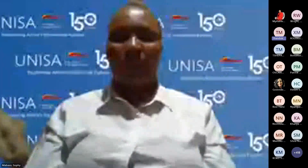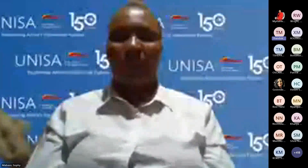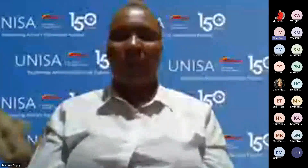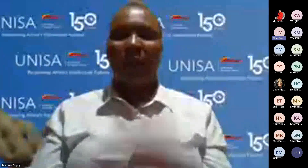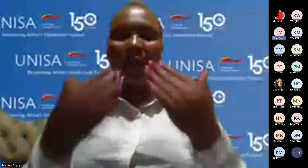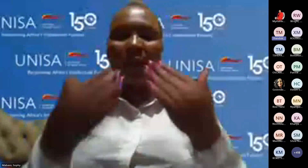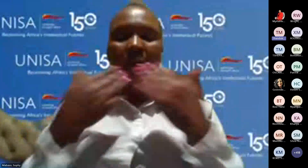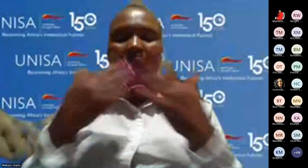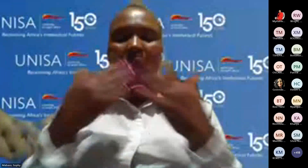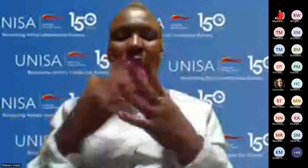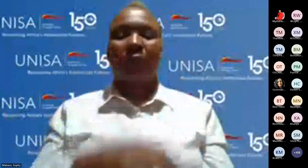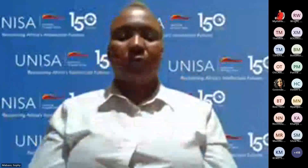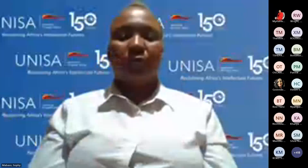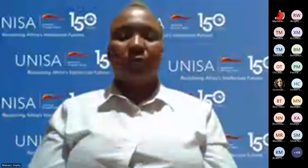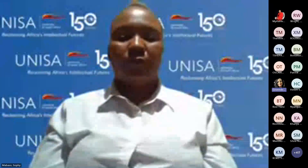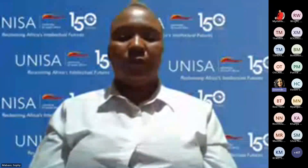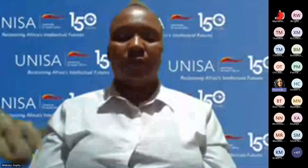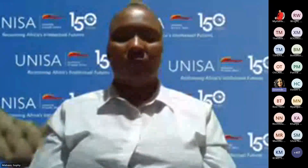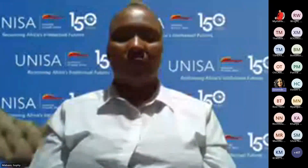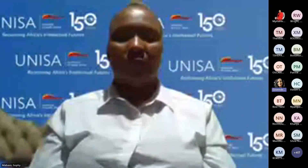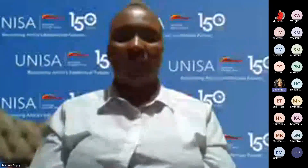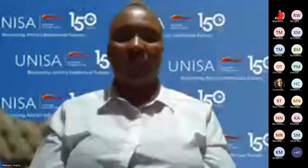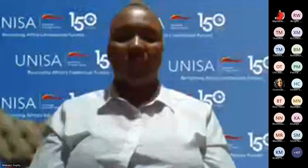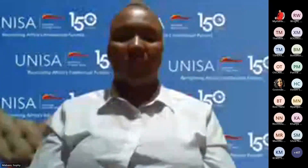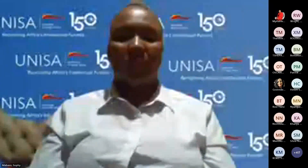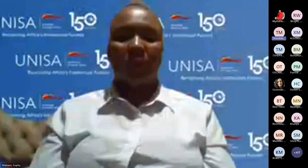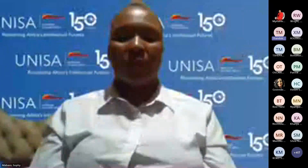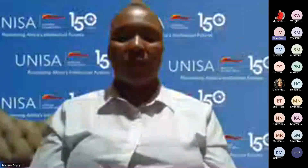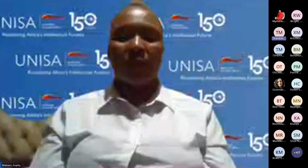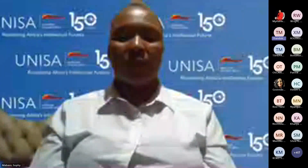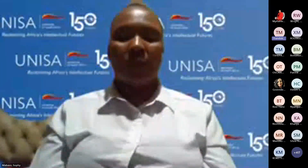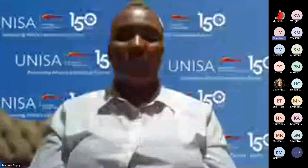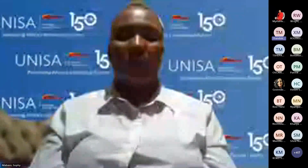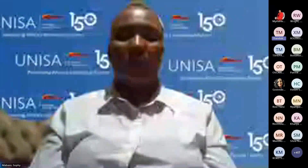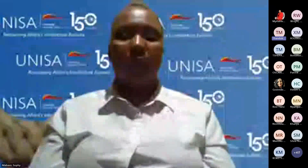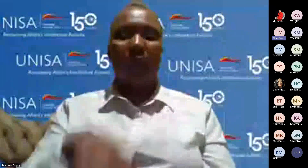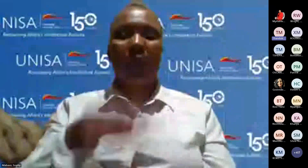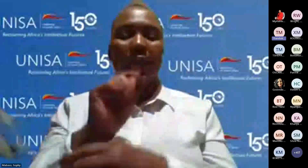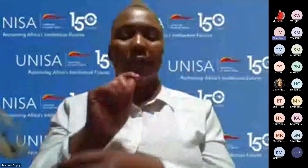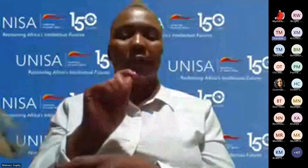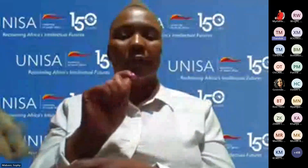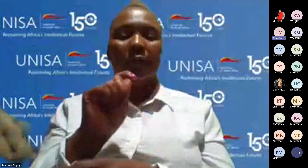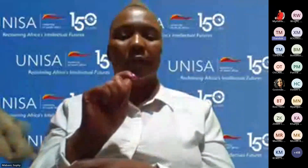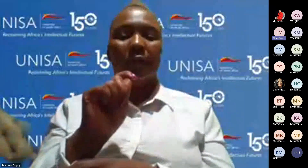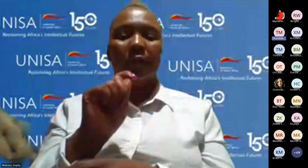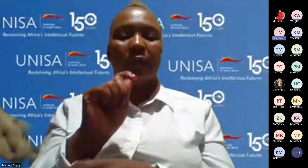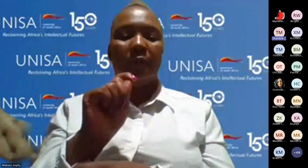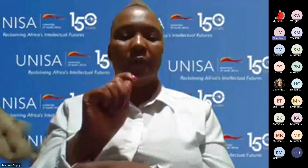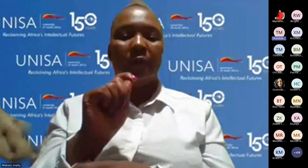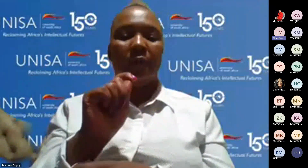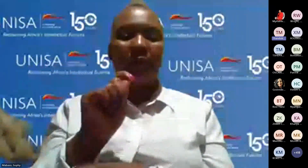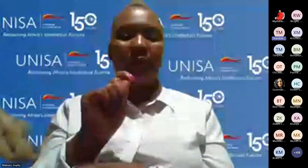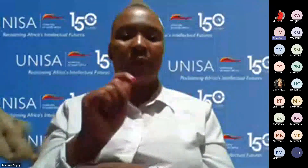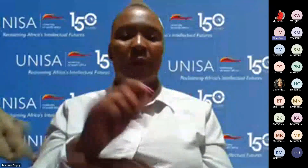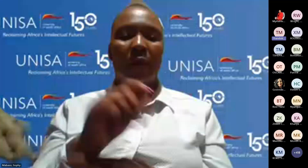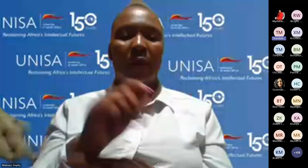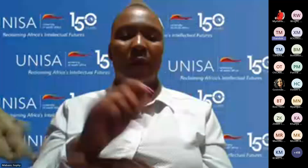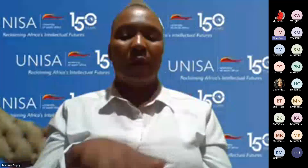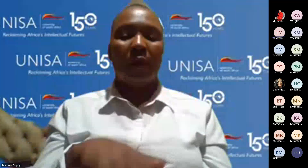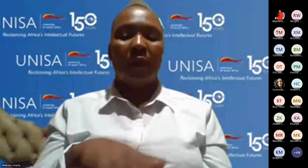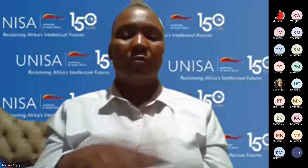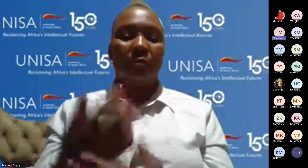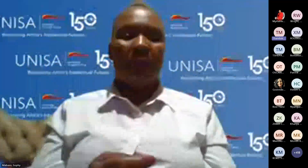Hello? Thando again. Hello. Yes, Themba. Yes. I just wanted to ask one more question. So I'll be using my